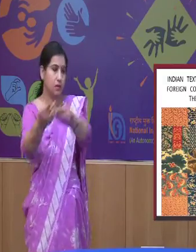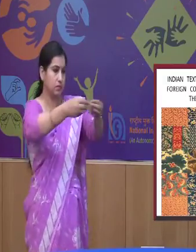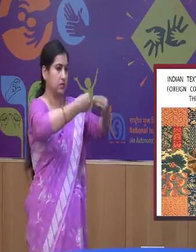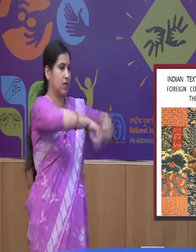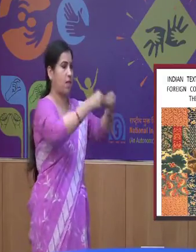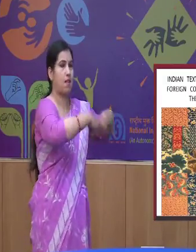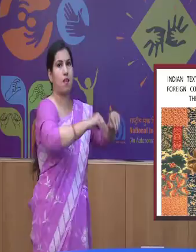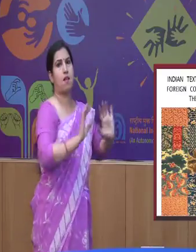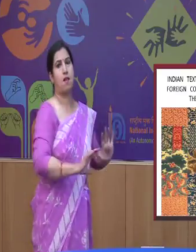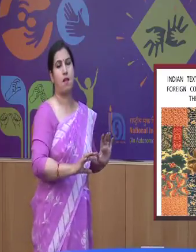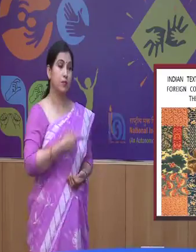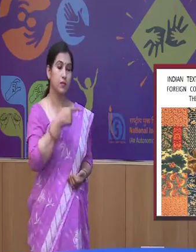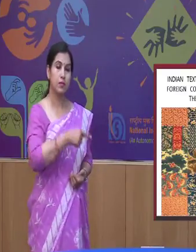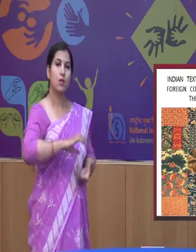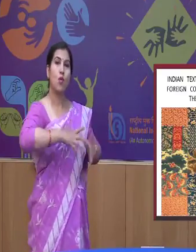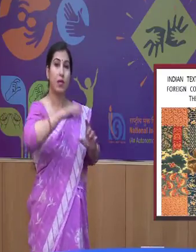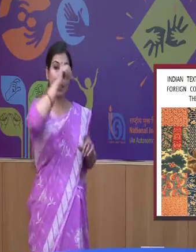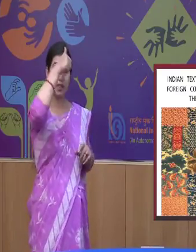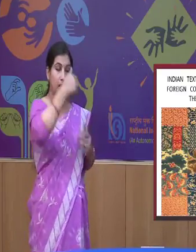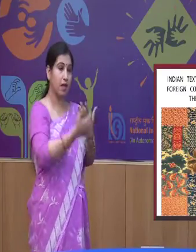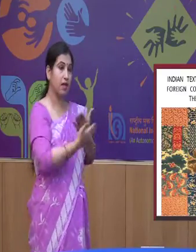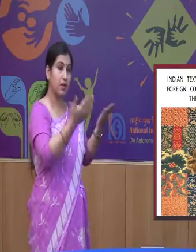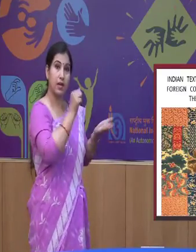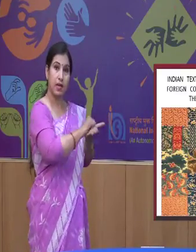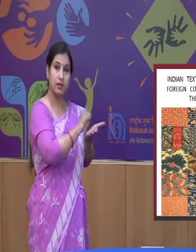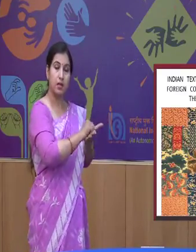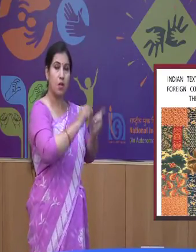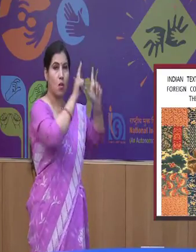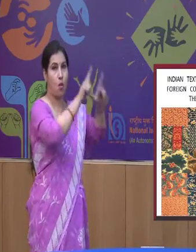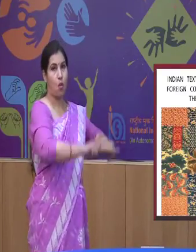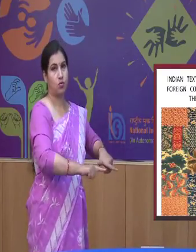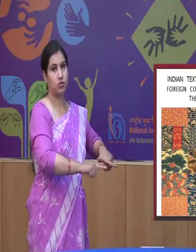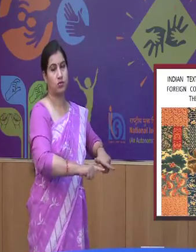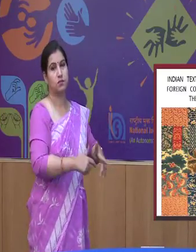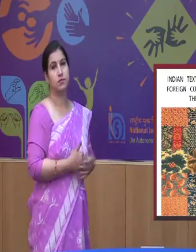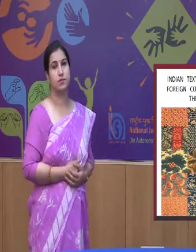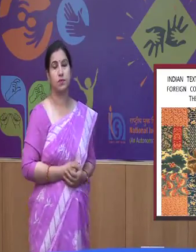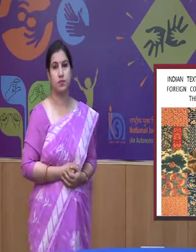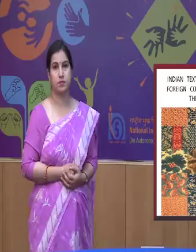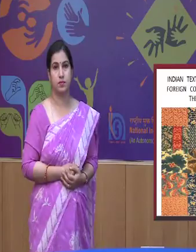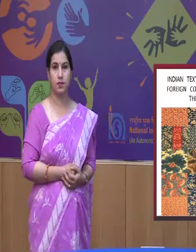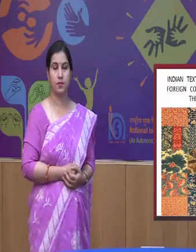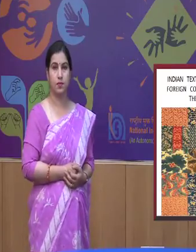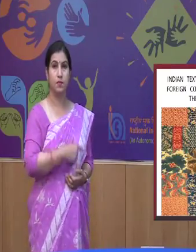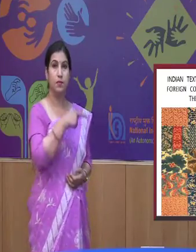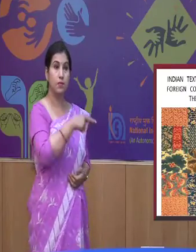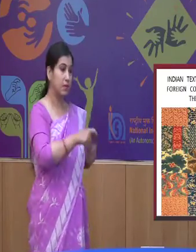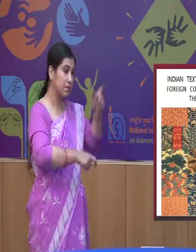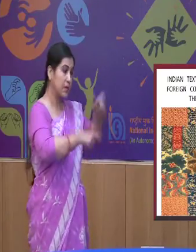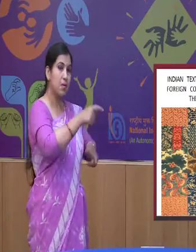This led to a destruction of Indian textile industry. Native weavers became unemployed